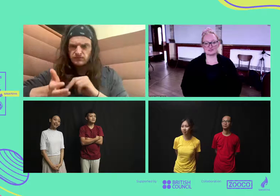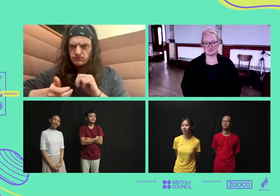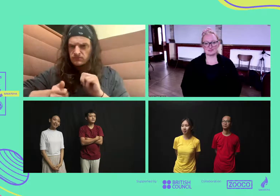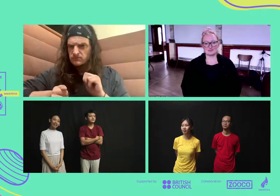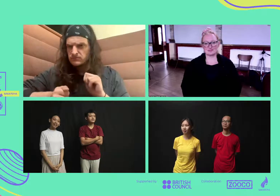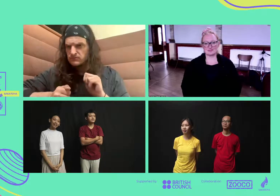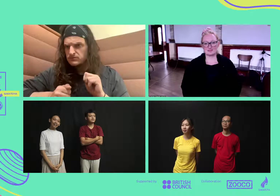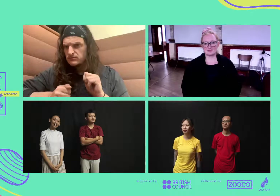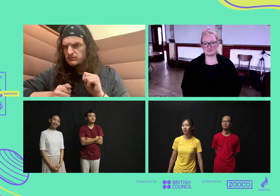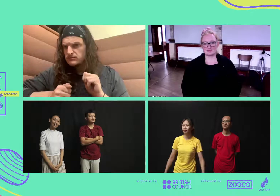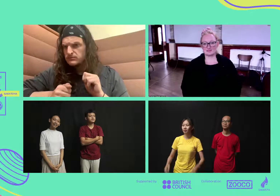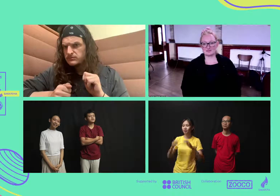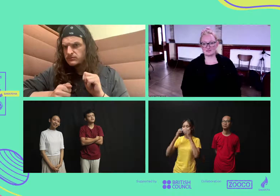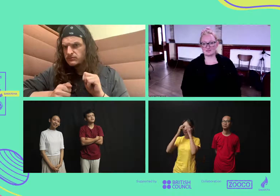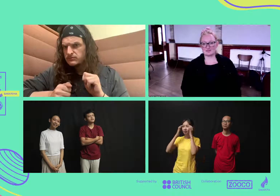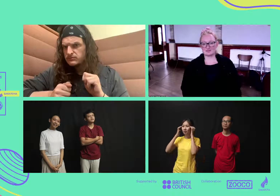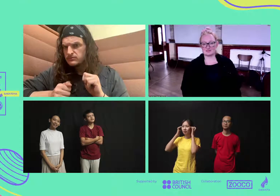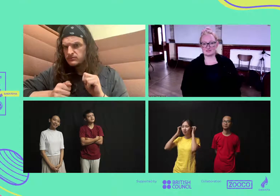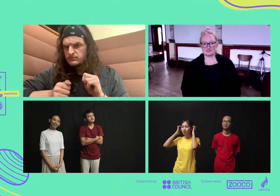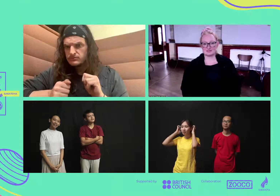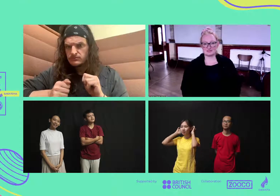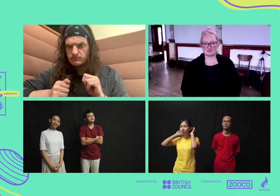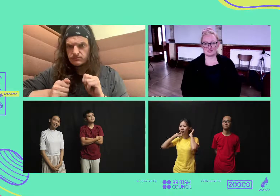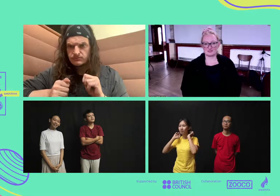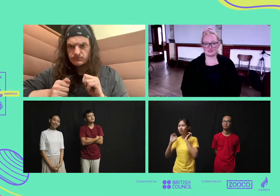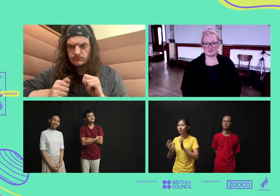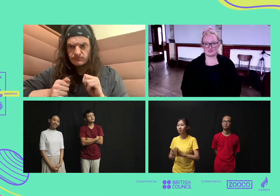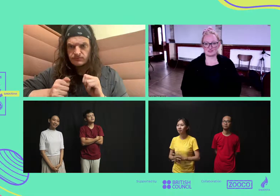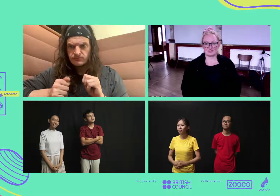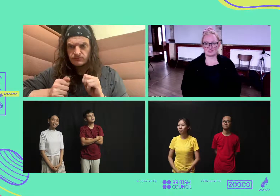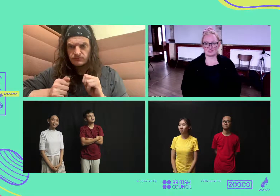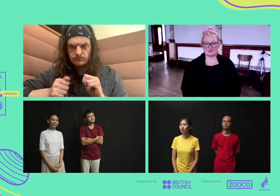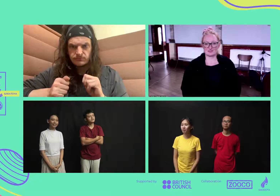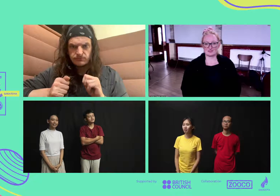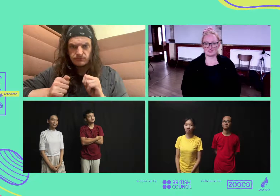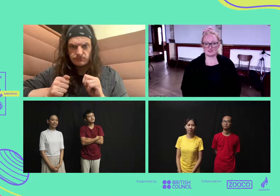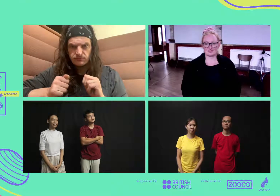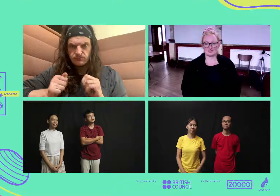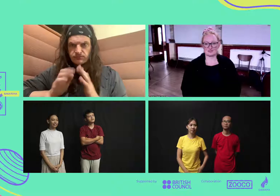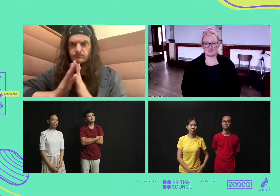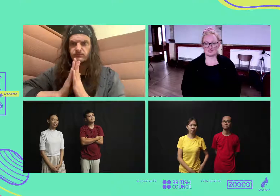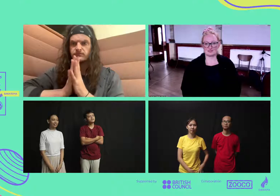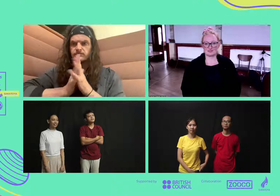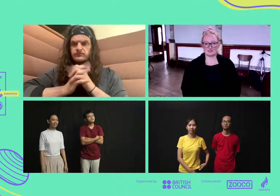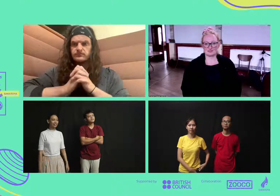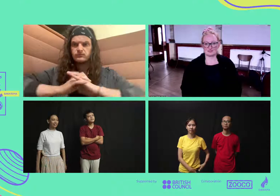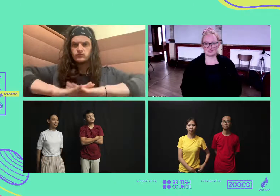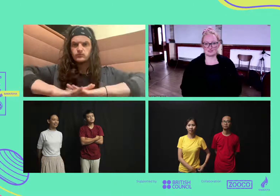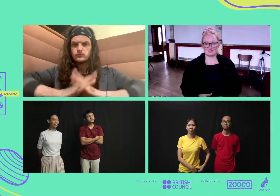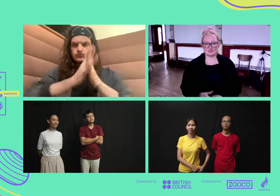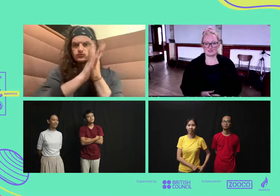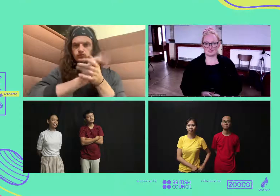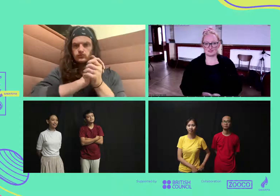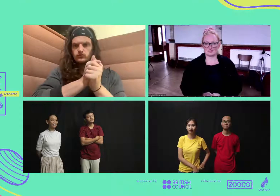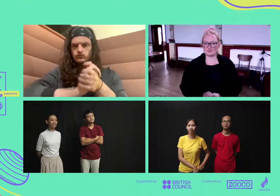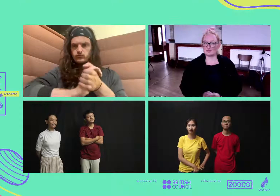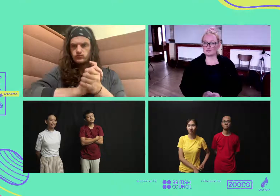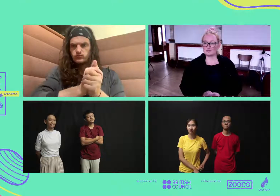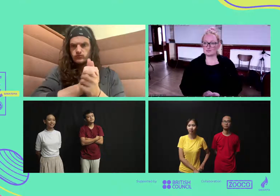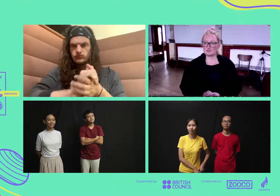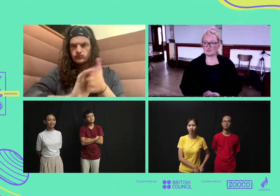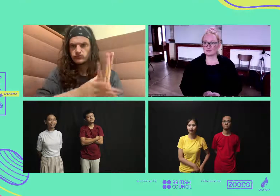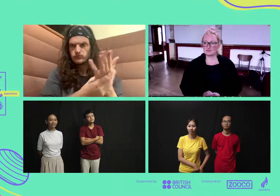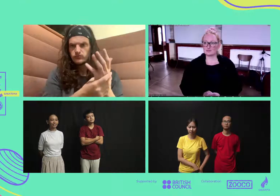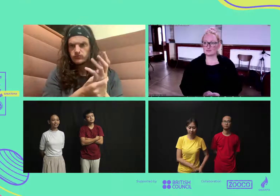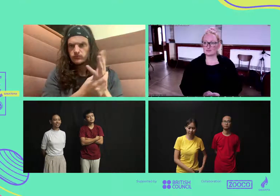15 minutes? Is that, whoever's organizing, can I just check that that's the correct time that we've got left?